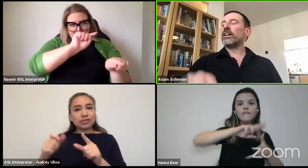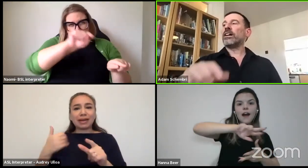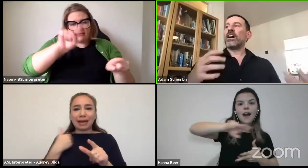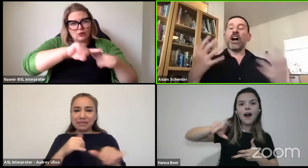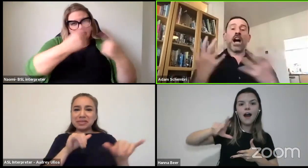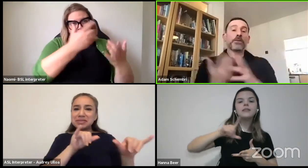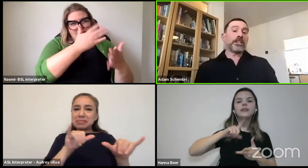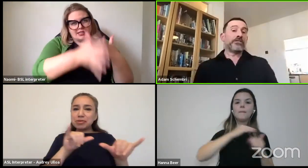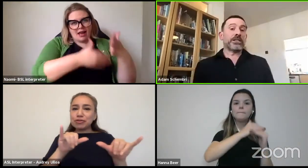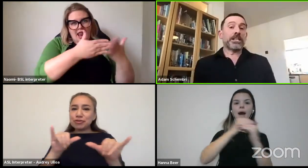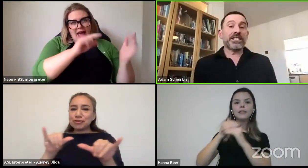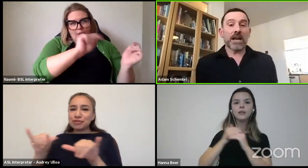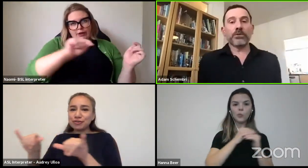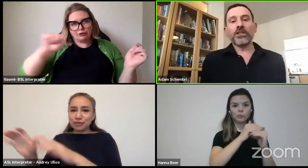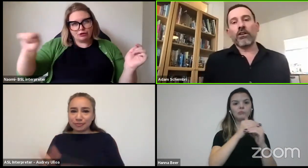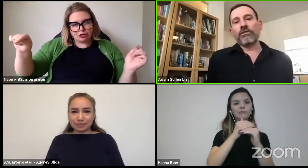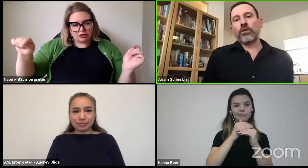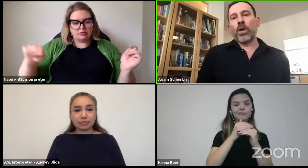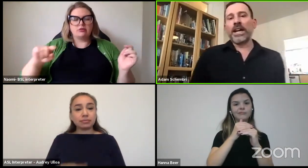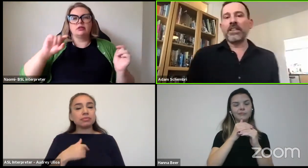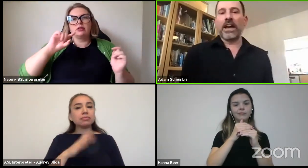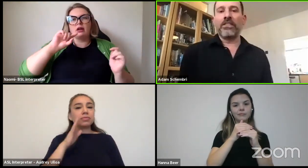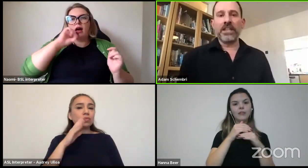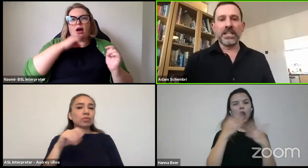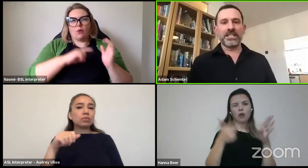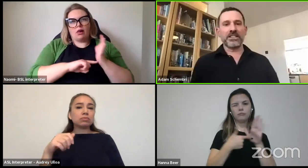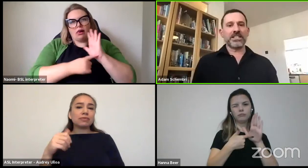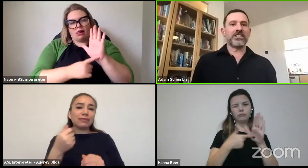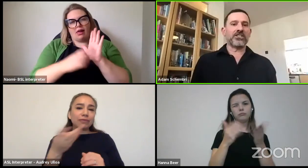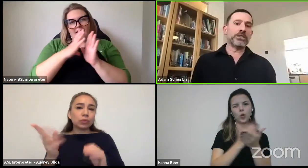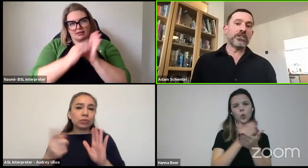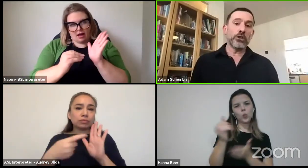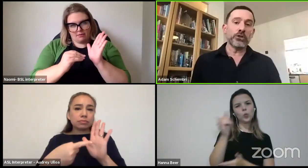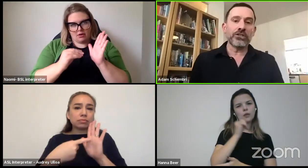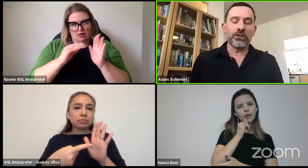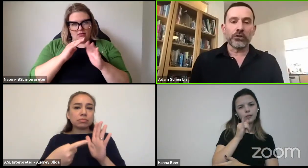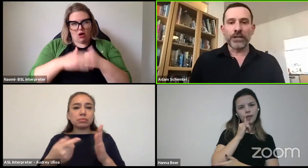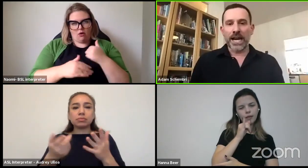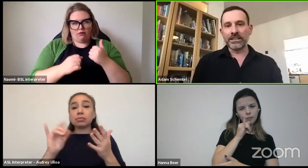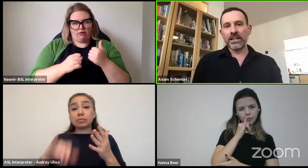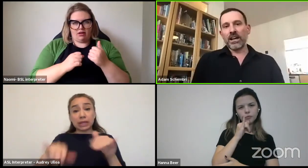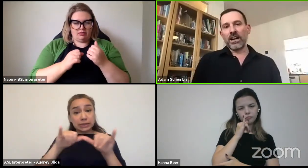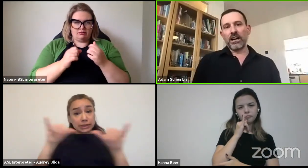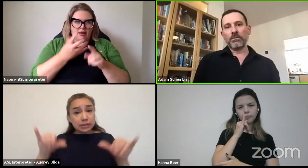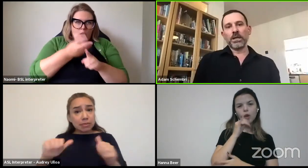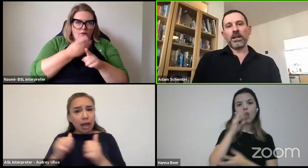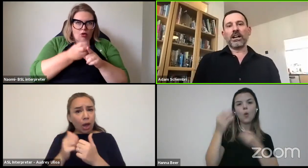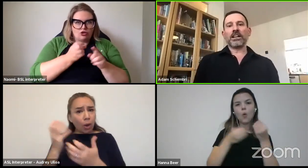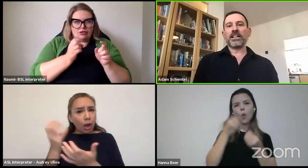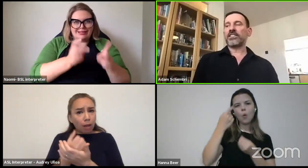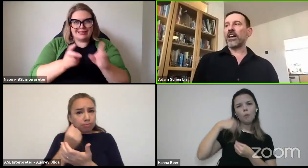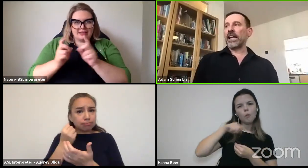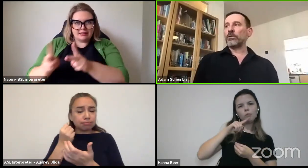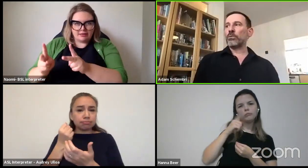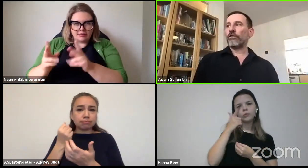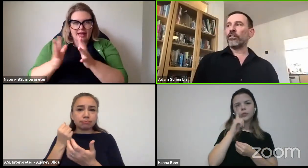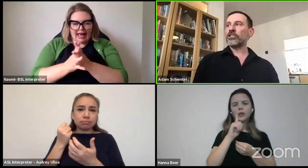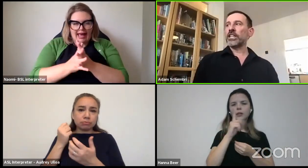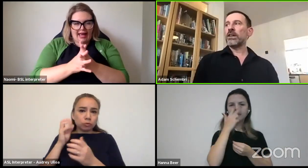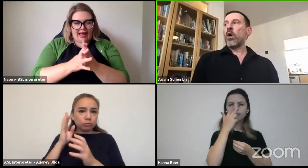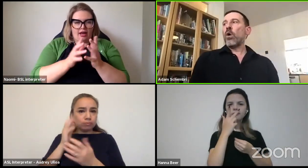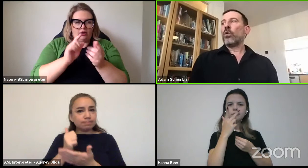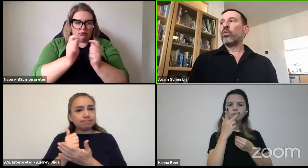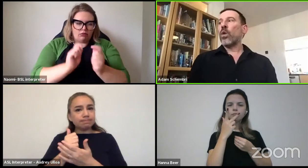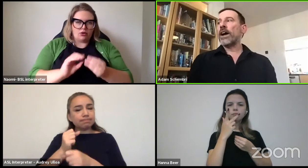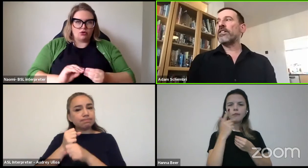Now, I'm going to give you some examples of the way that this system is used to create sign language